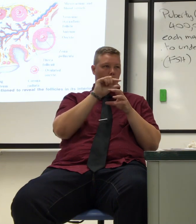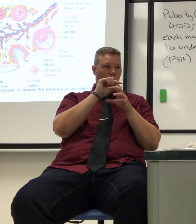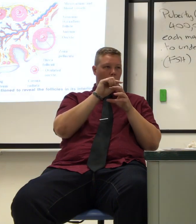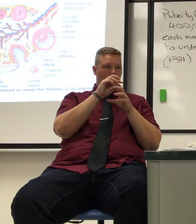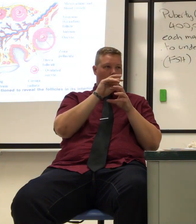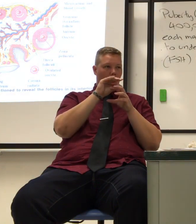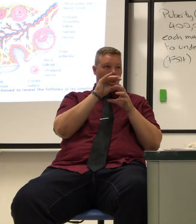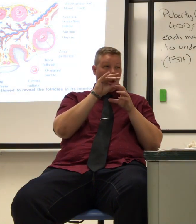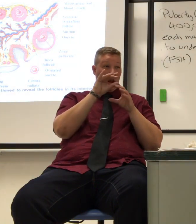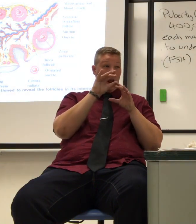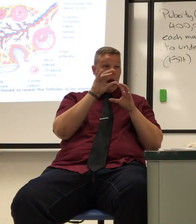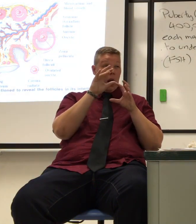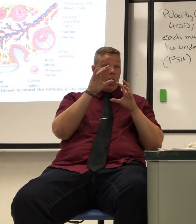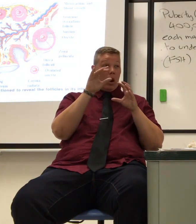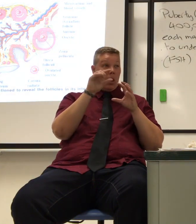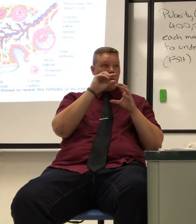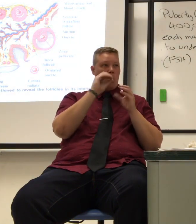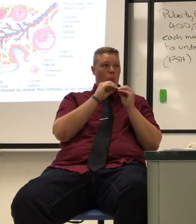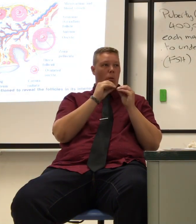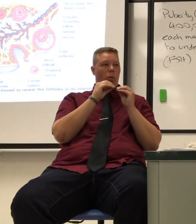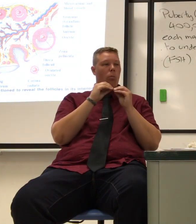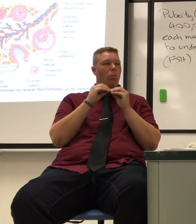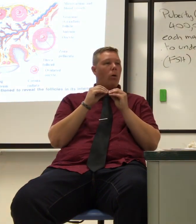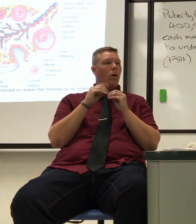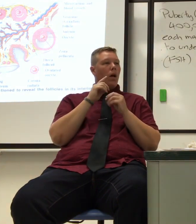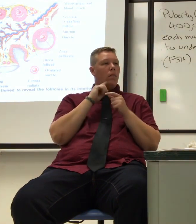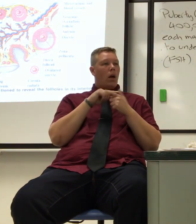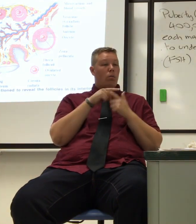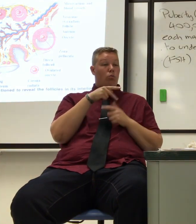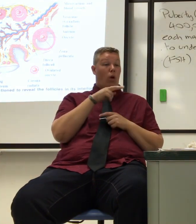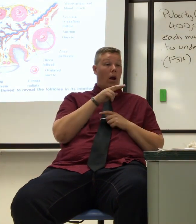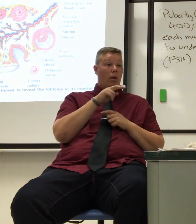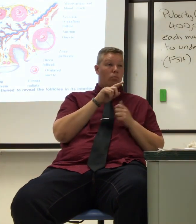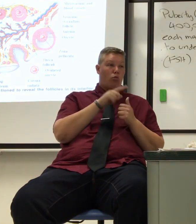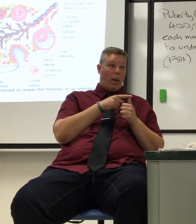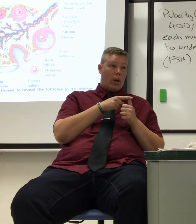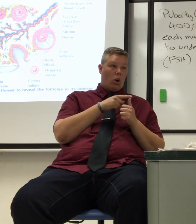individual follicle cells. And when you progress from primary to secondary,